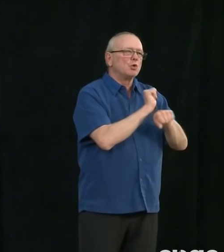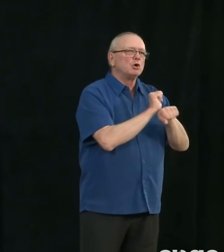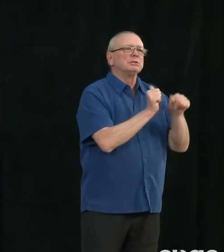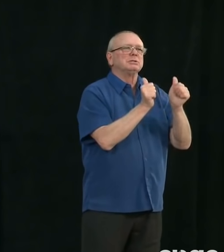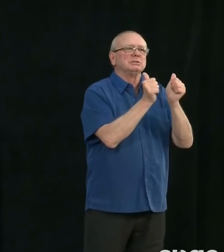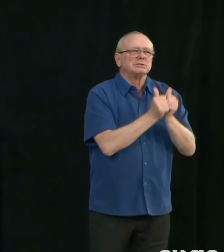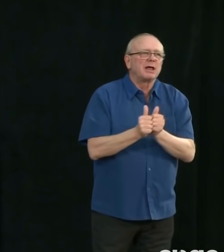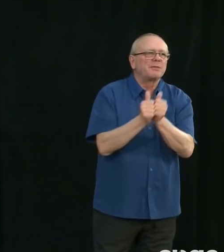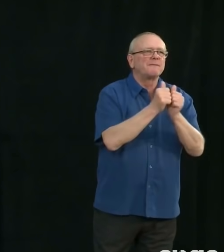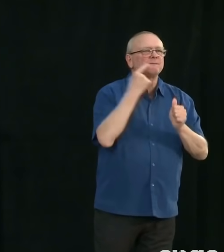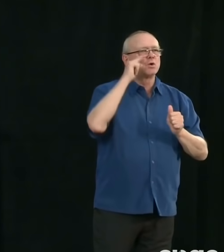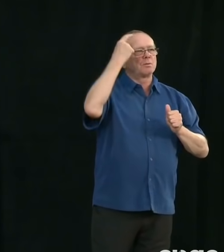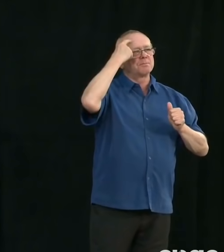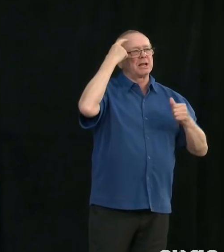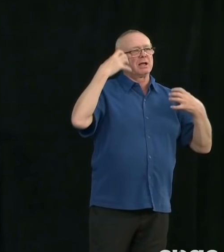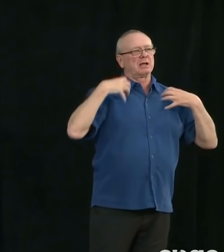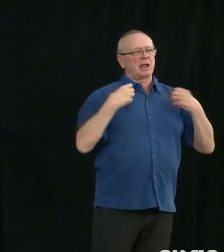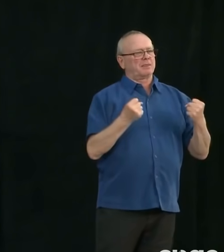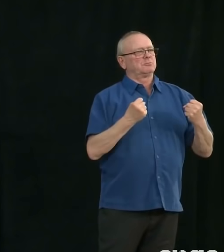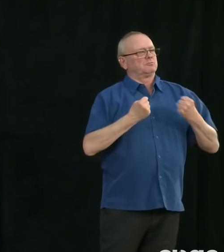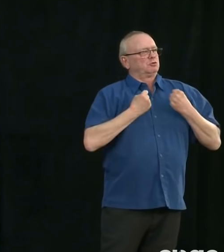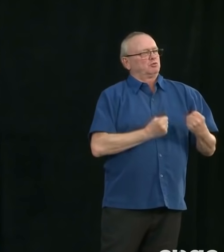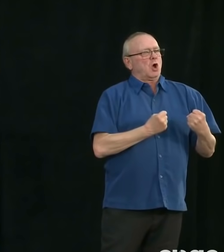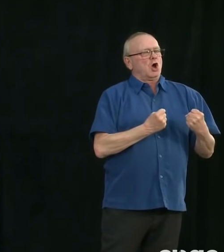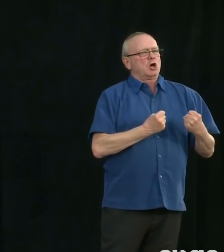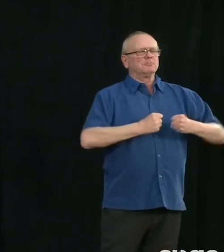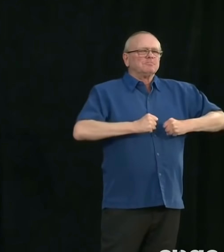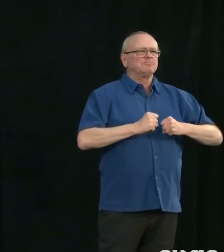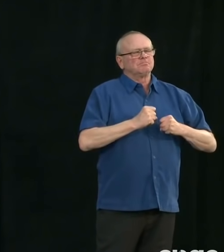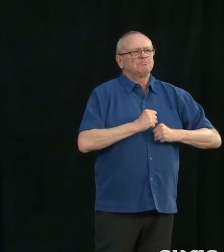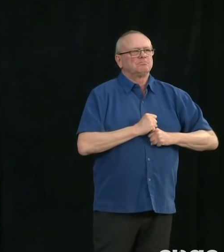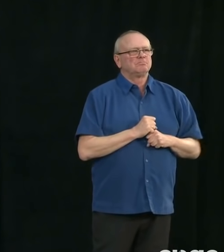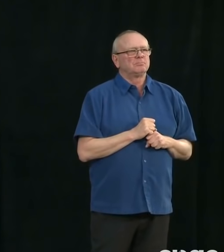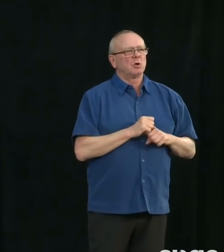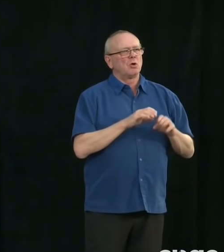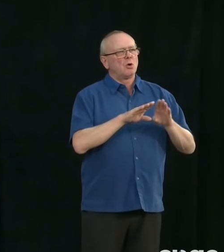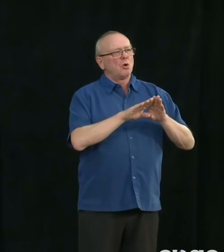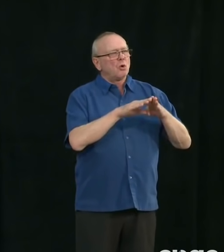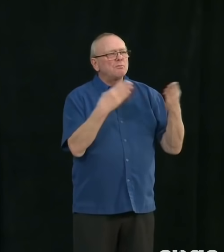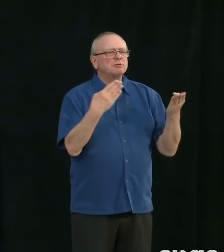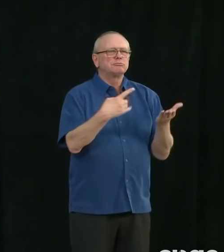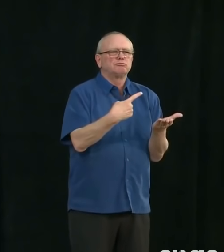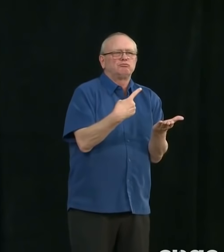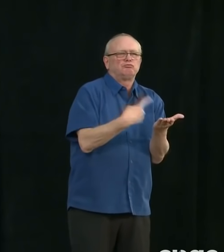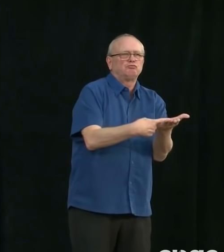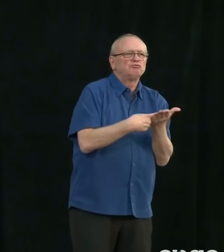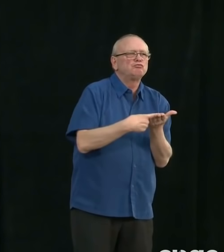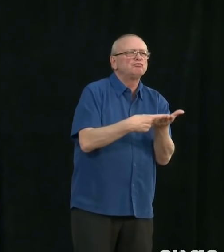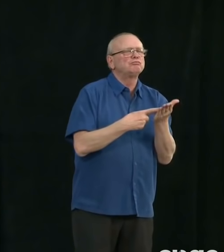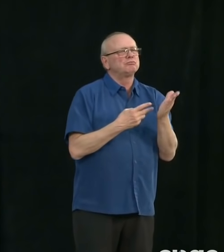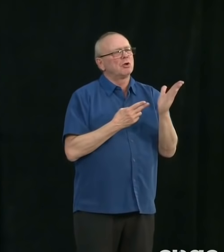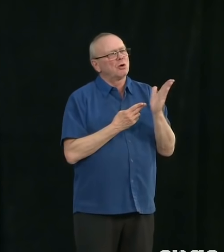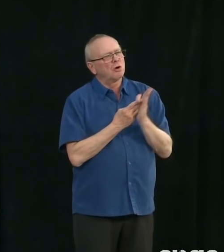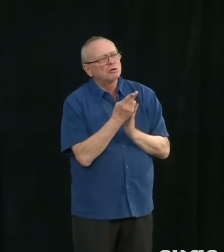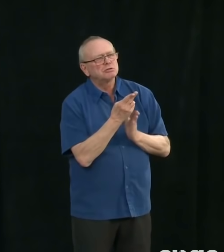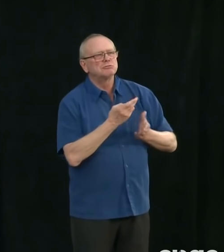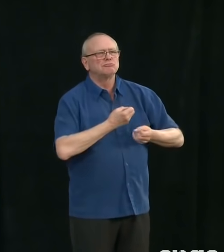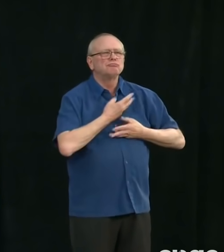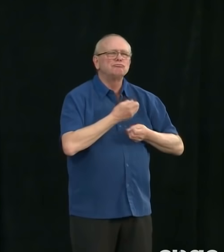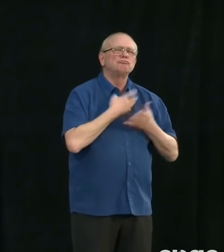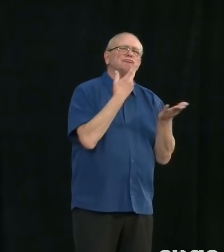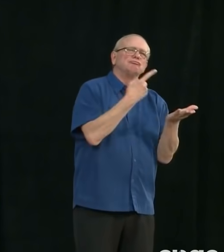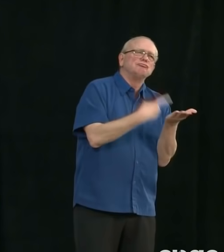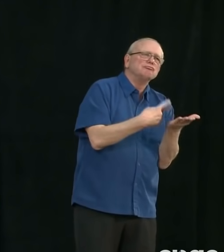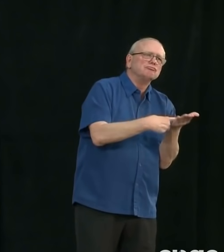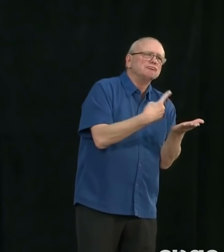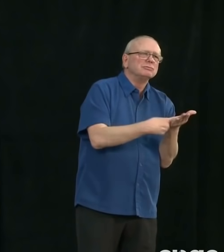with each other about how we are doing and having frank, supportive conversations about whether the phrase "I'm fine" really